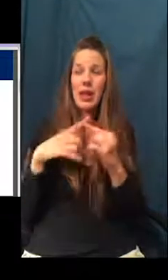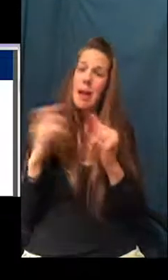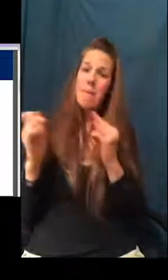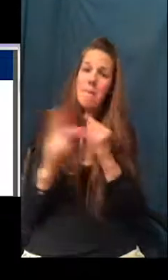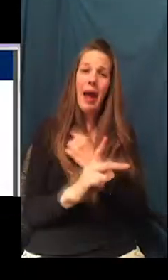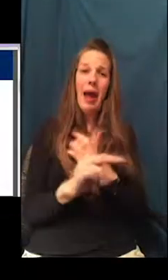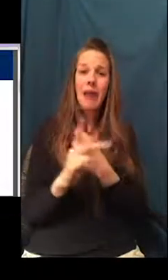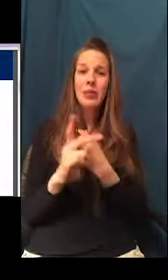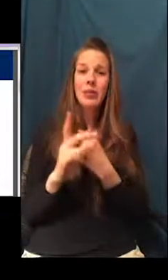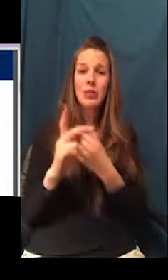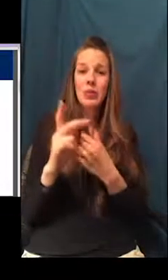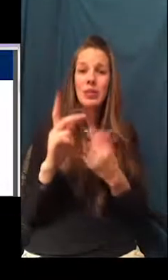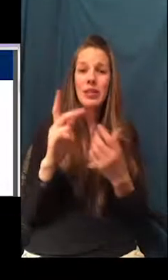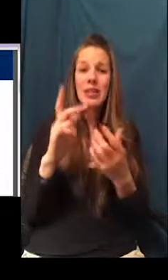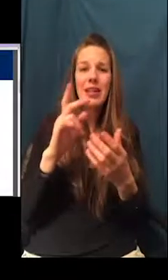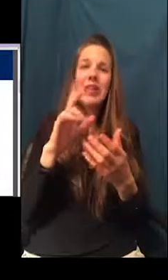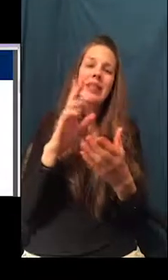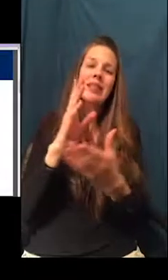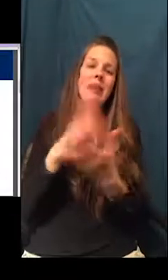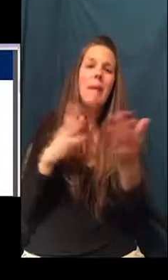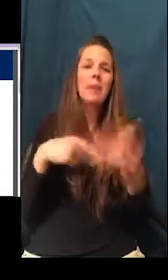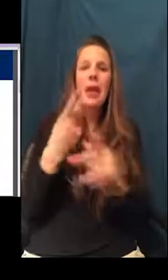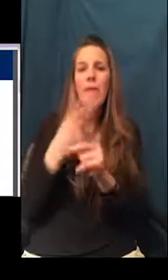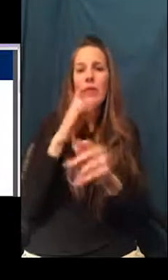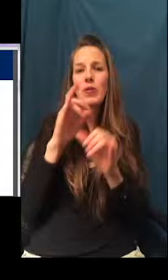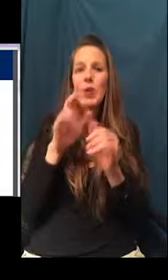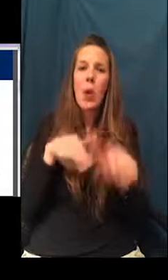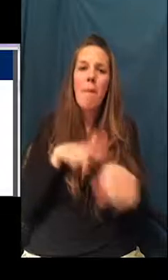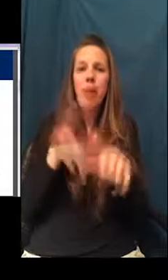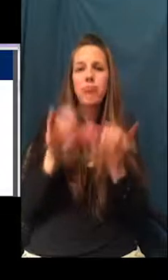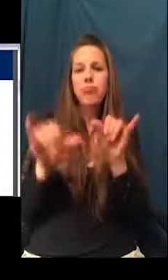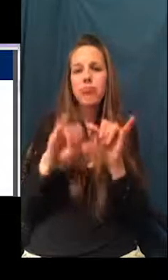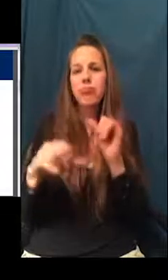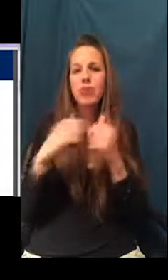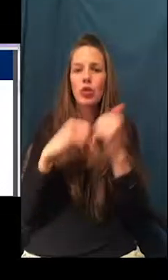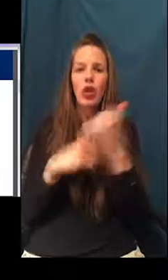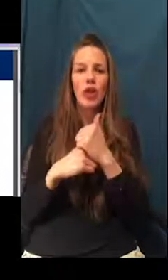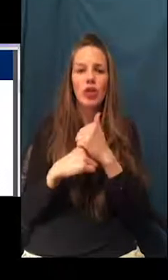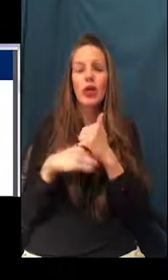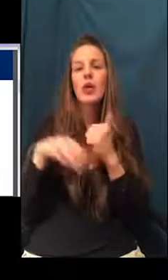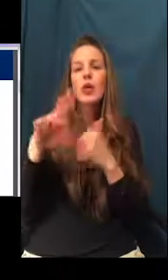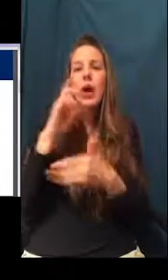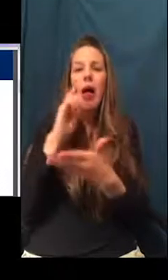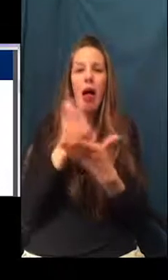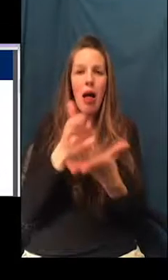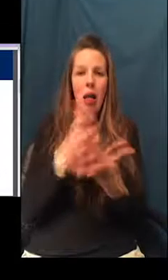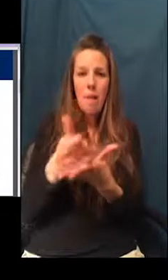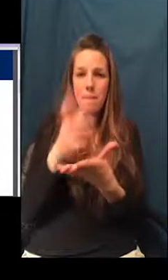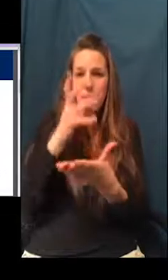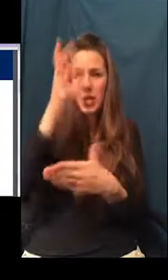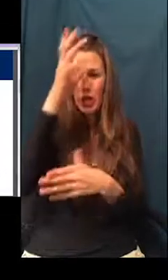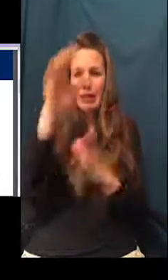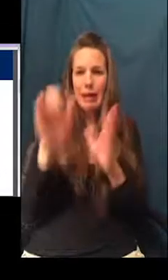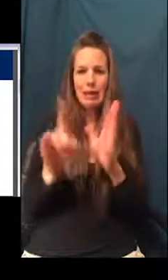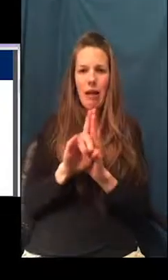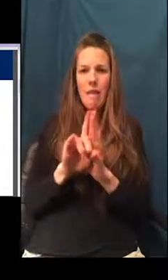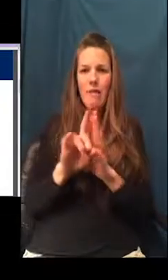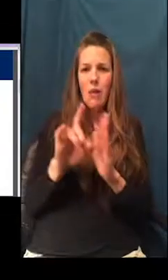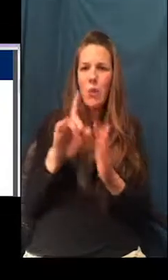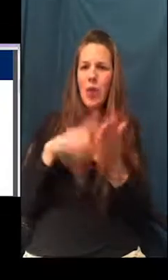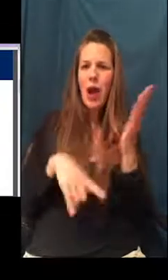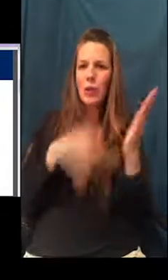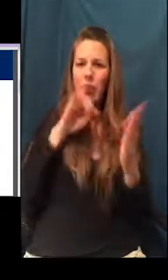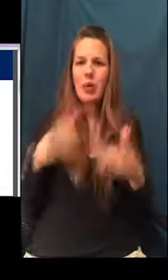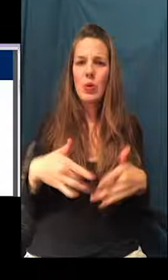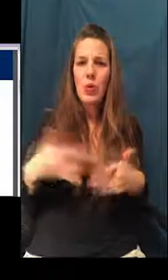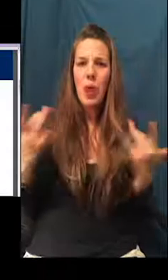back to some type of normal routine and structure. So helping parents identify what is